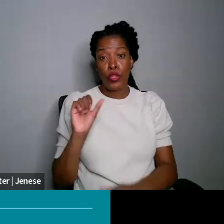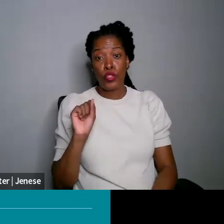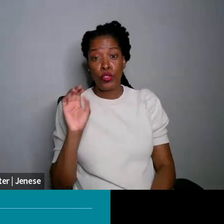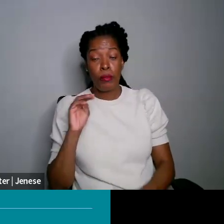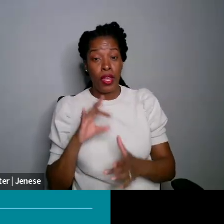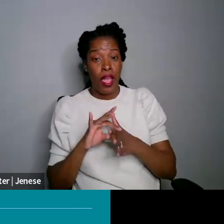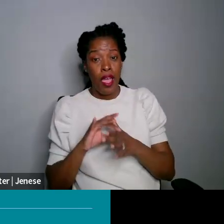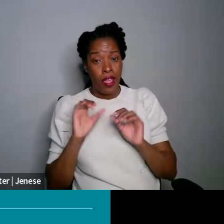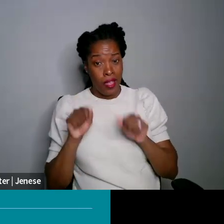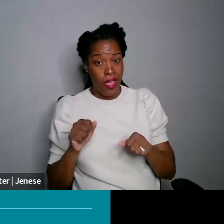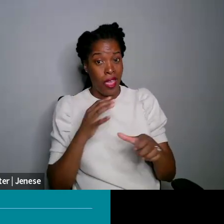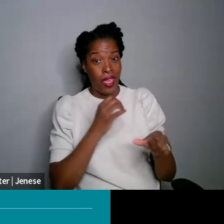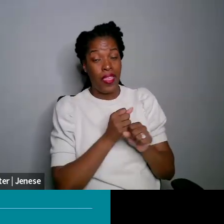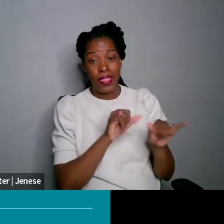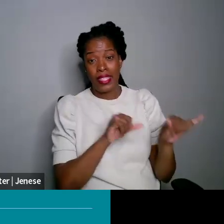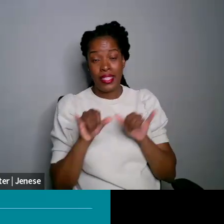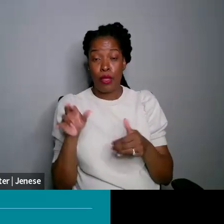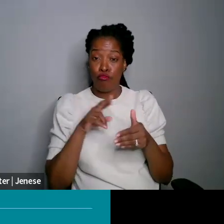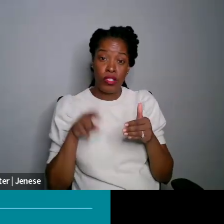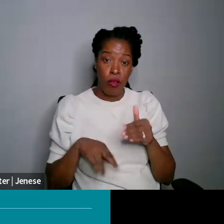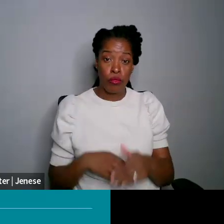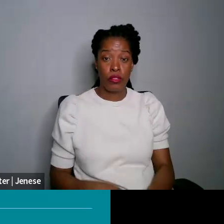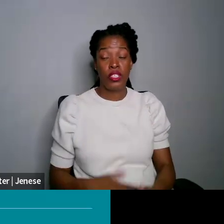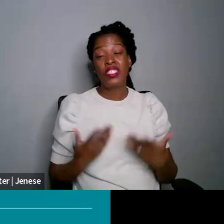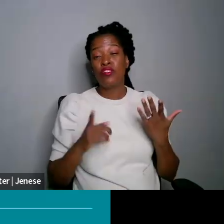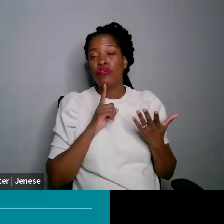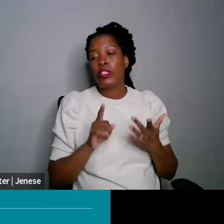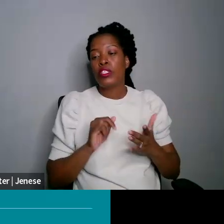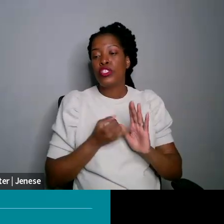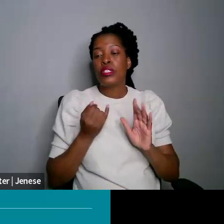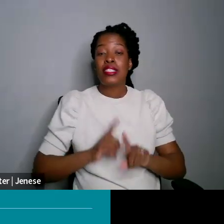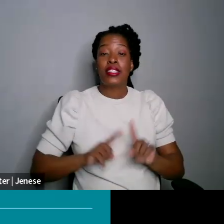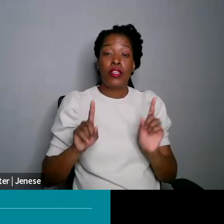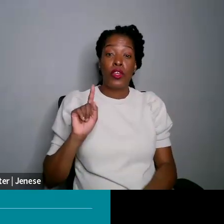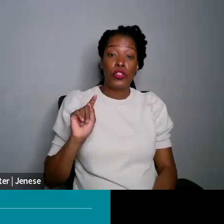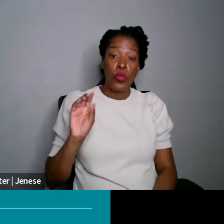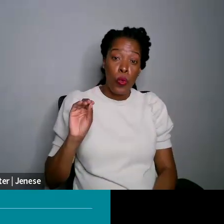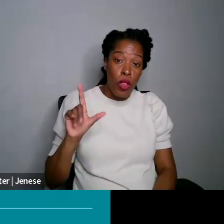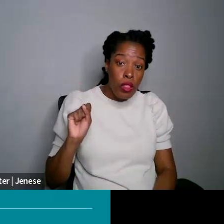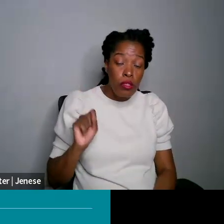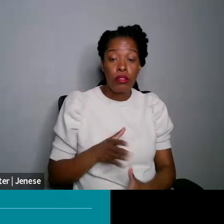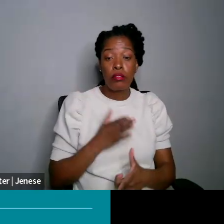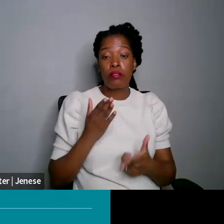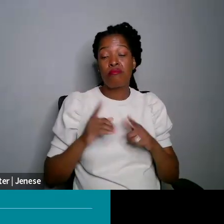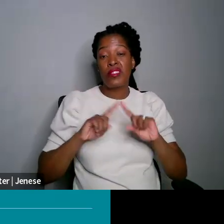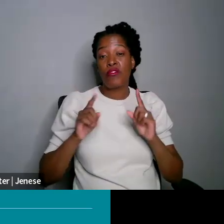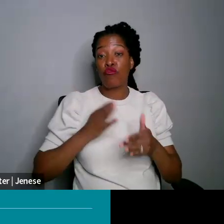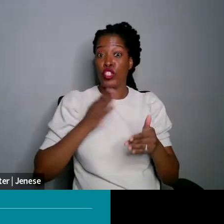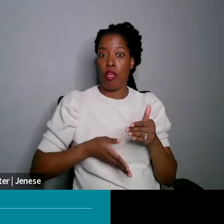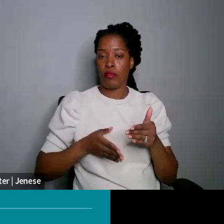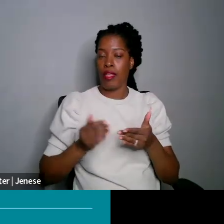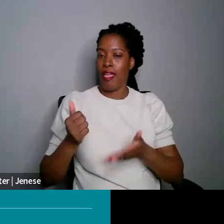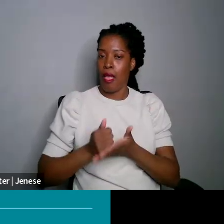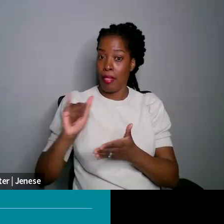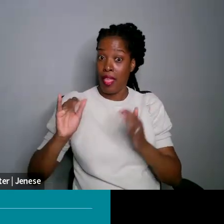the same result. They're just different tools or different ways, right, to still get that client in the door. So I definitely